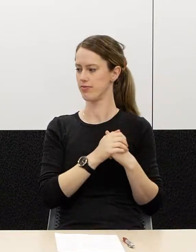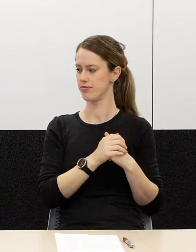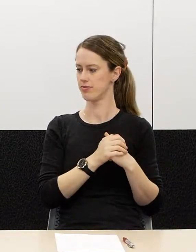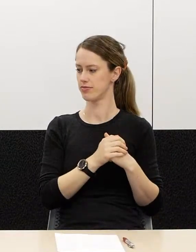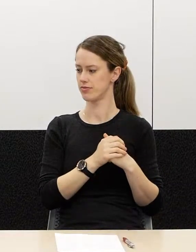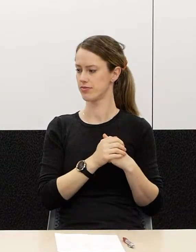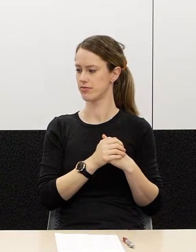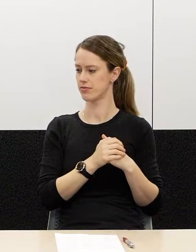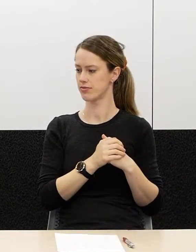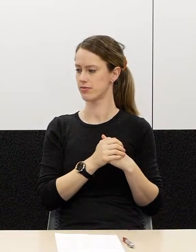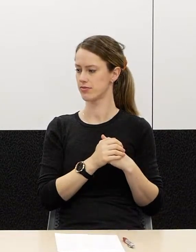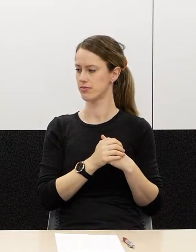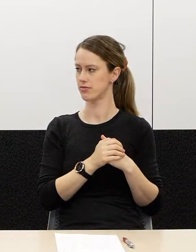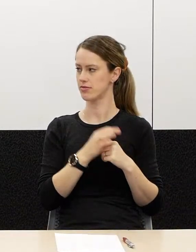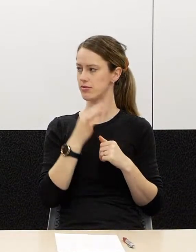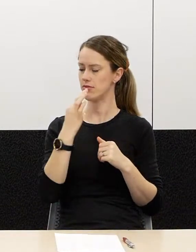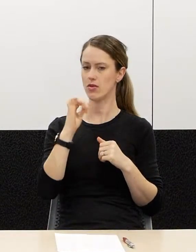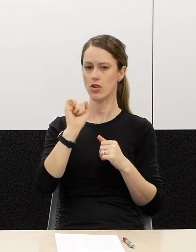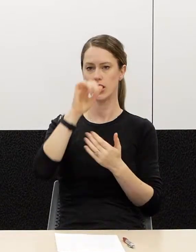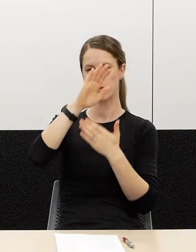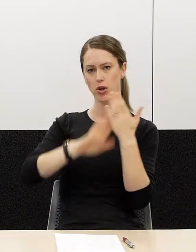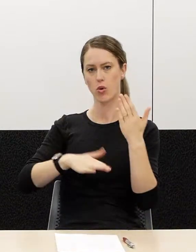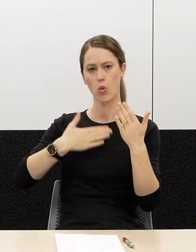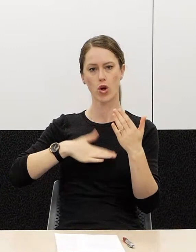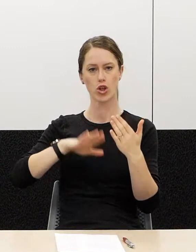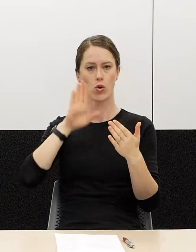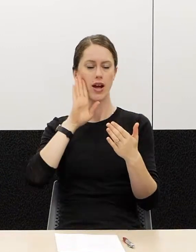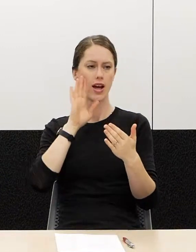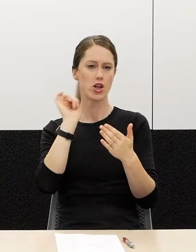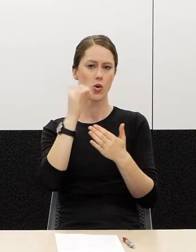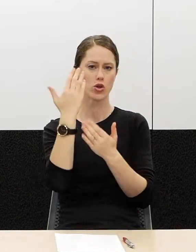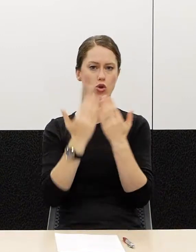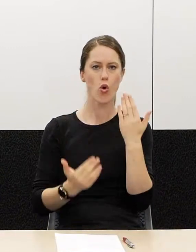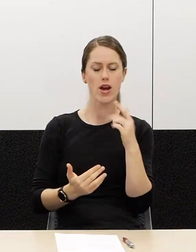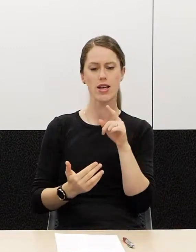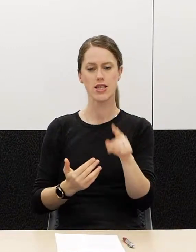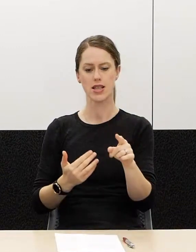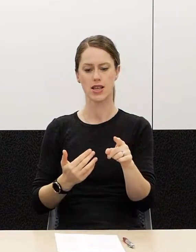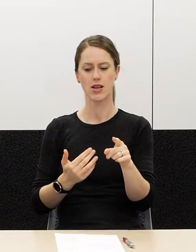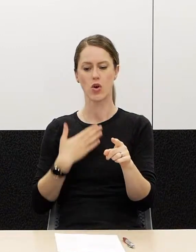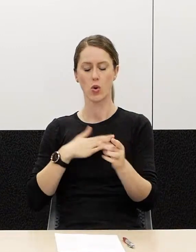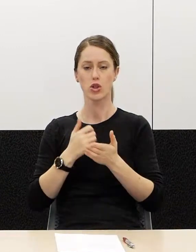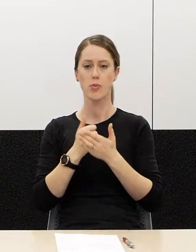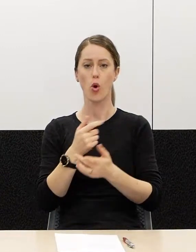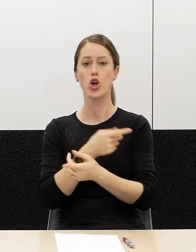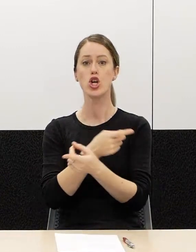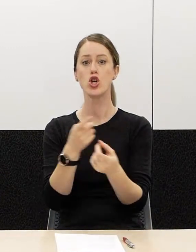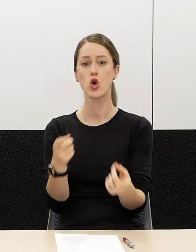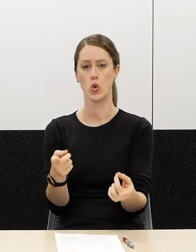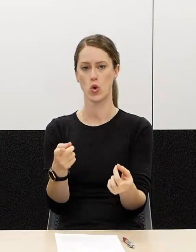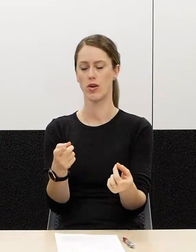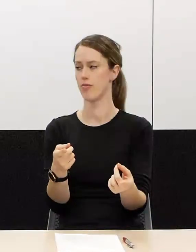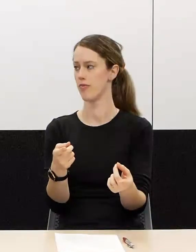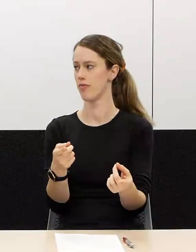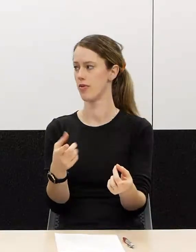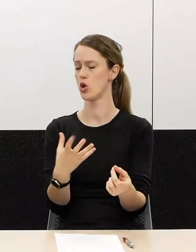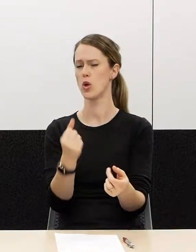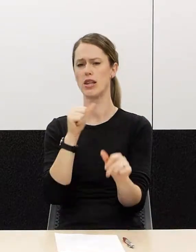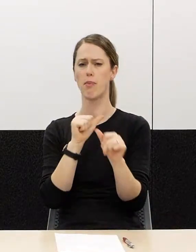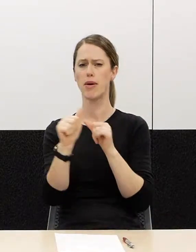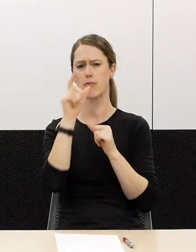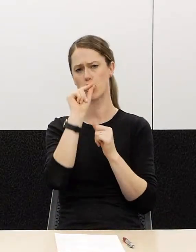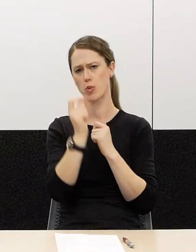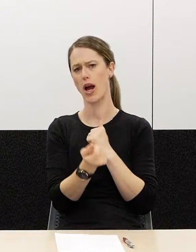We're asking for your experiences. We want to hear your stories, and we want to be able to support you to get the best